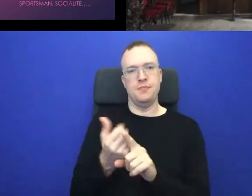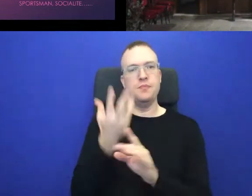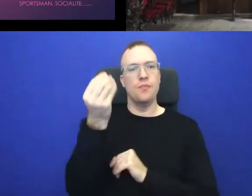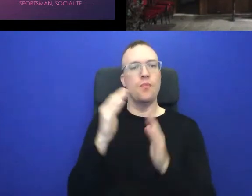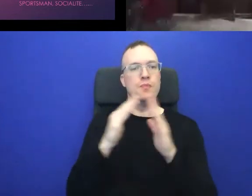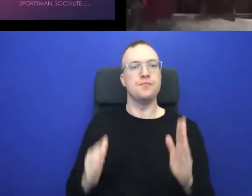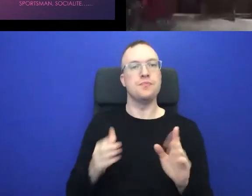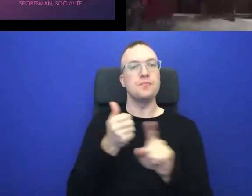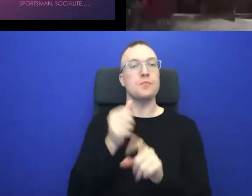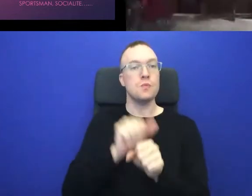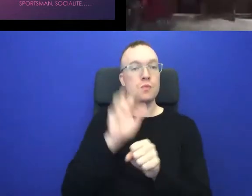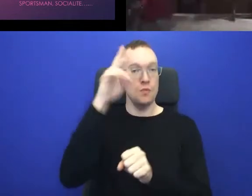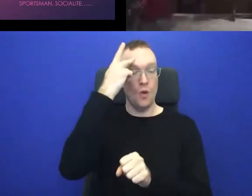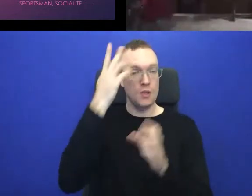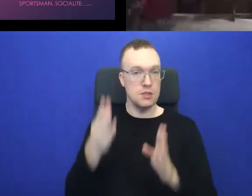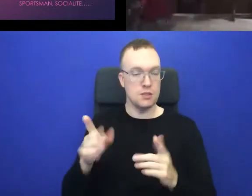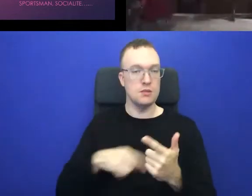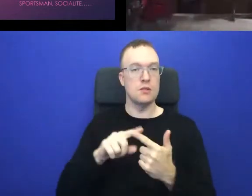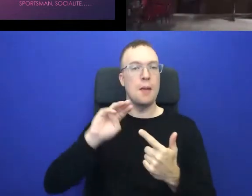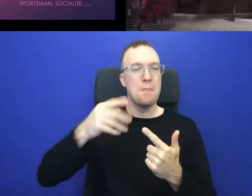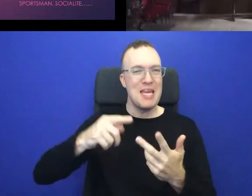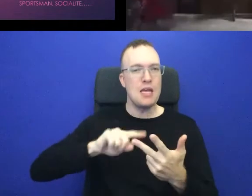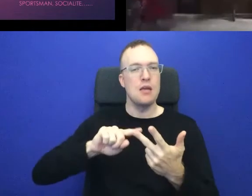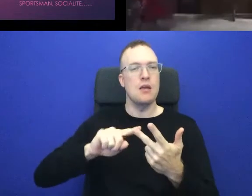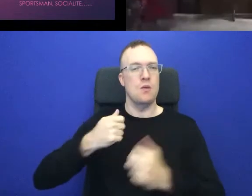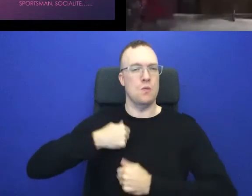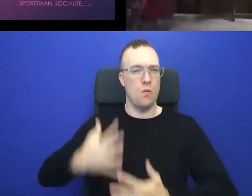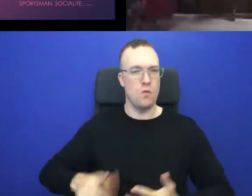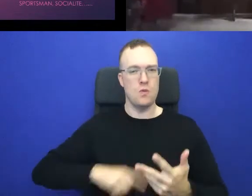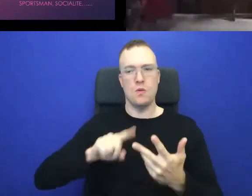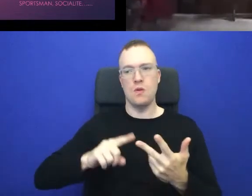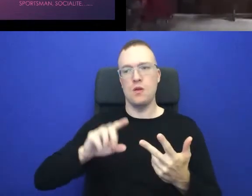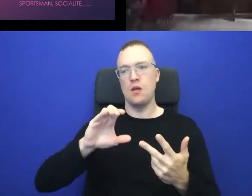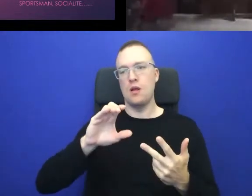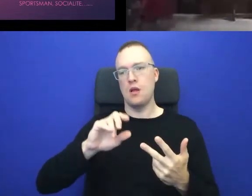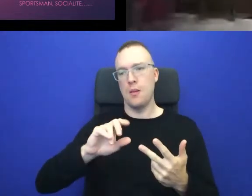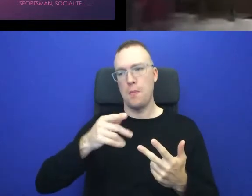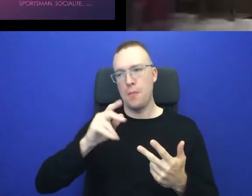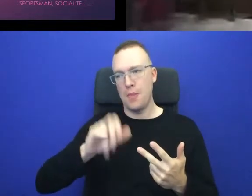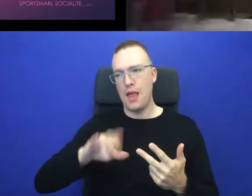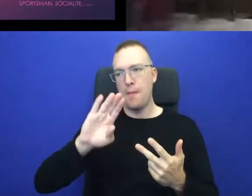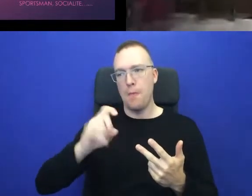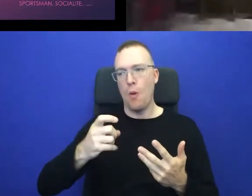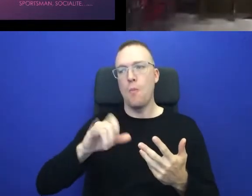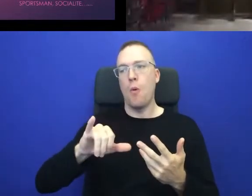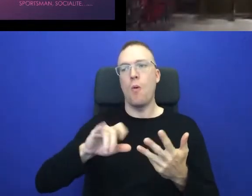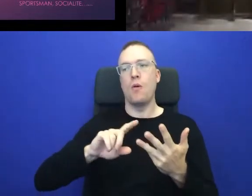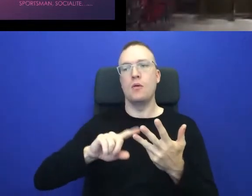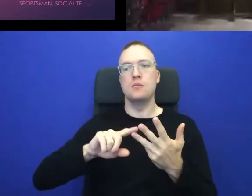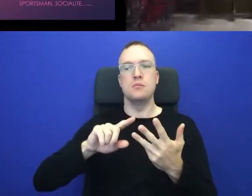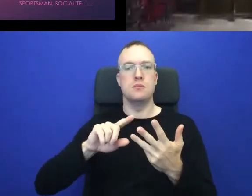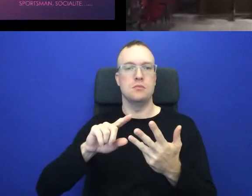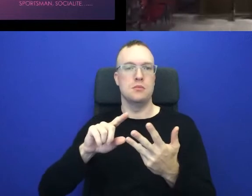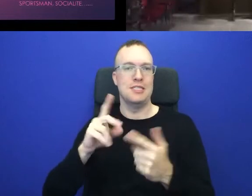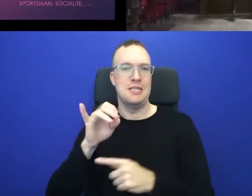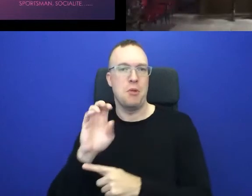a politician, he's an MP. He was also a soldier, a playboy, host, art collector, diplomat, playwright,